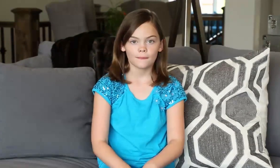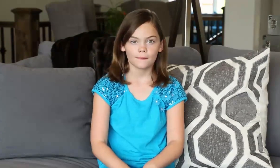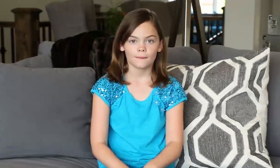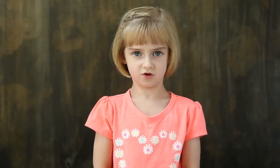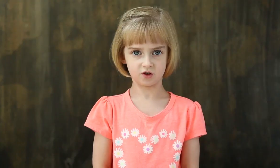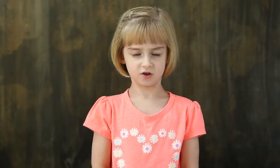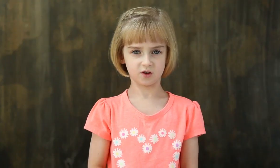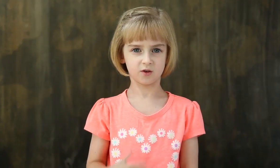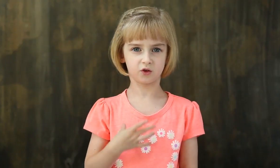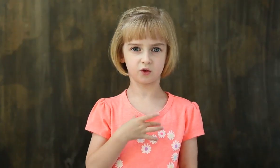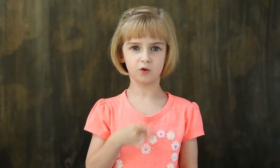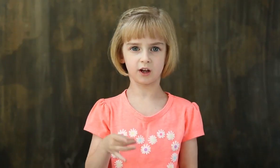I don't want. I don't like.